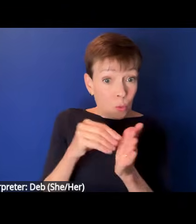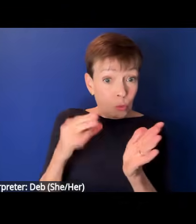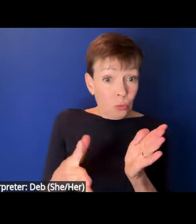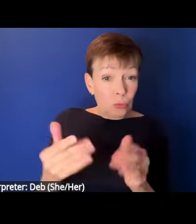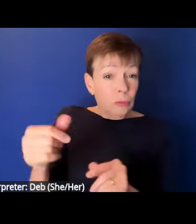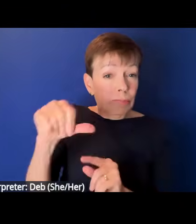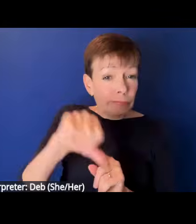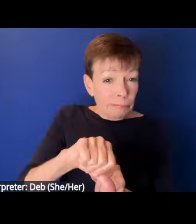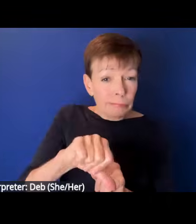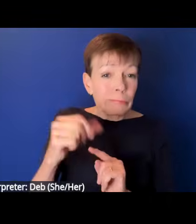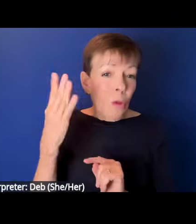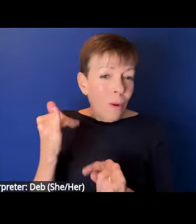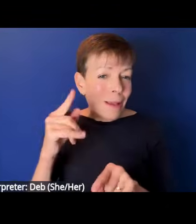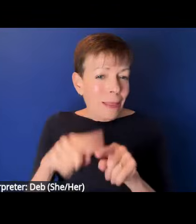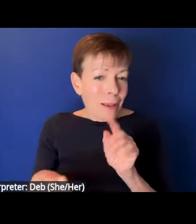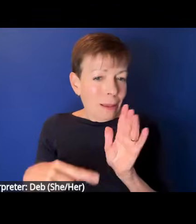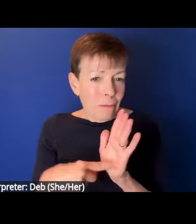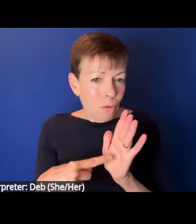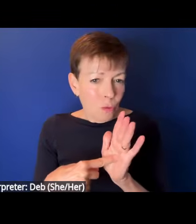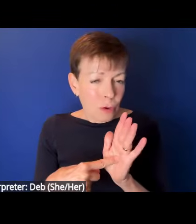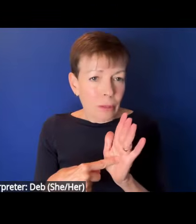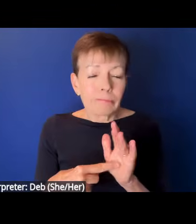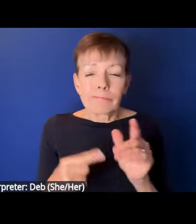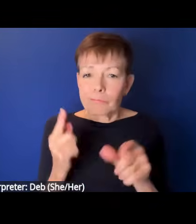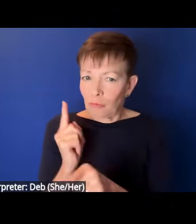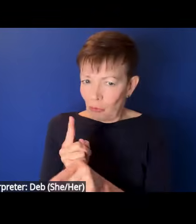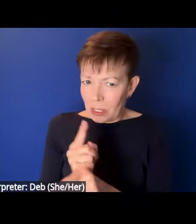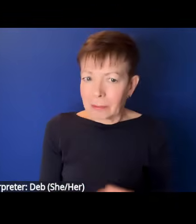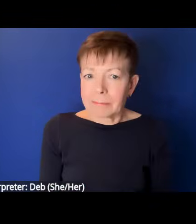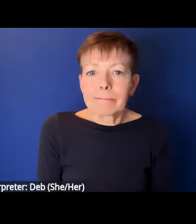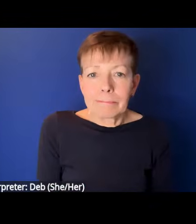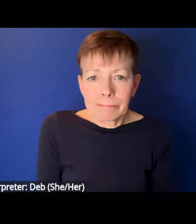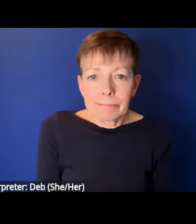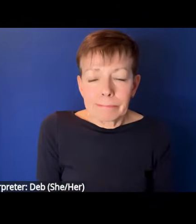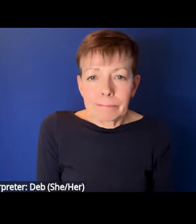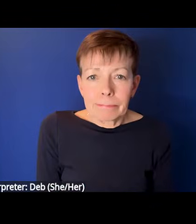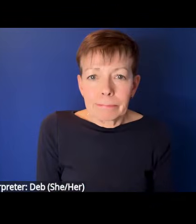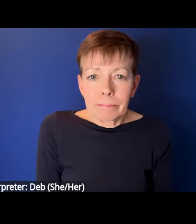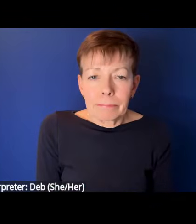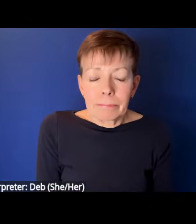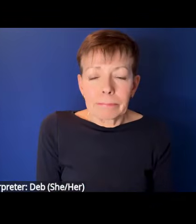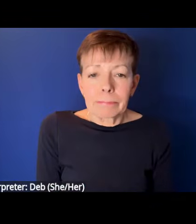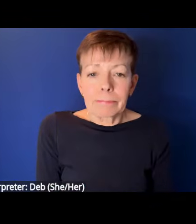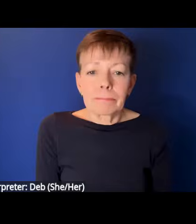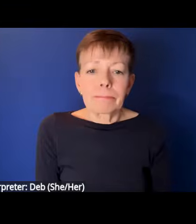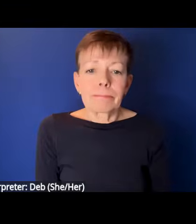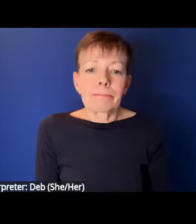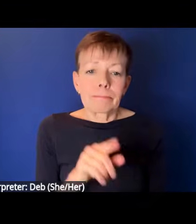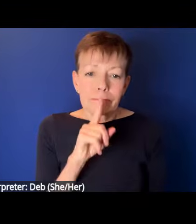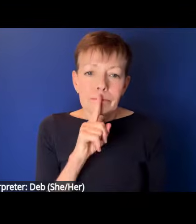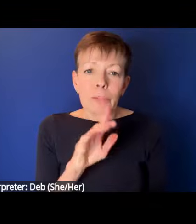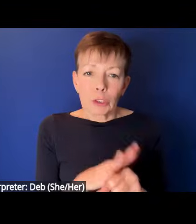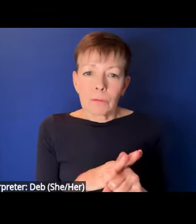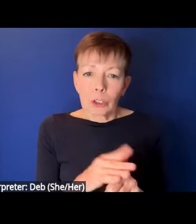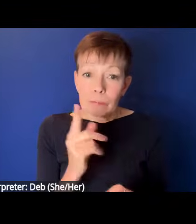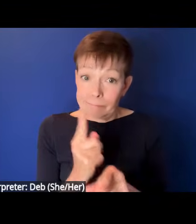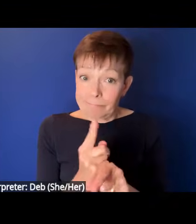of cost? Correct. Thank you. And the Associate Superintendent confirmed that's correct.